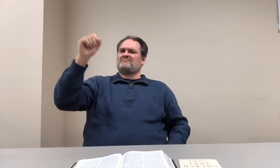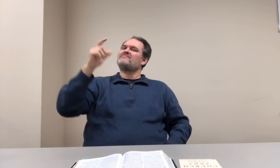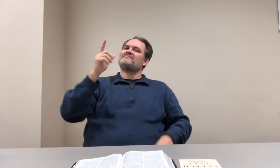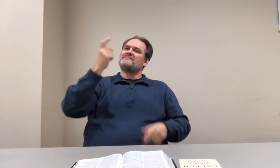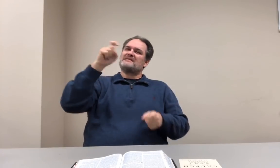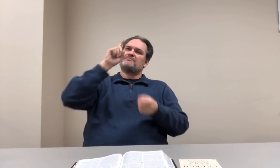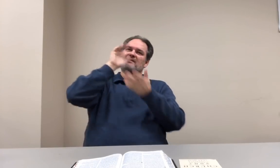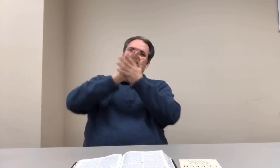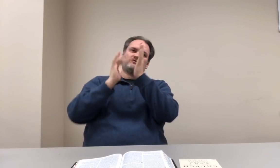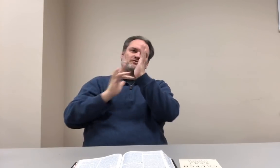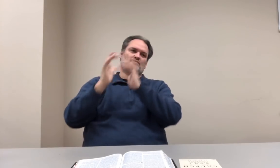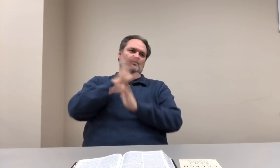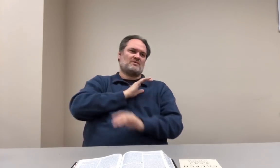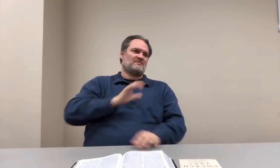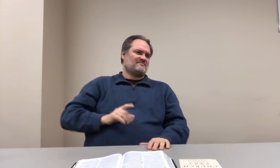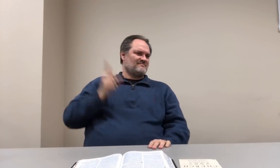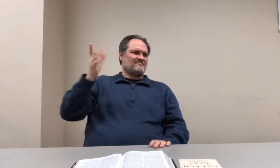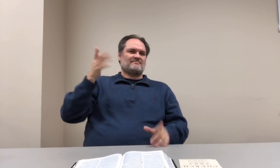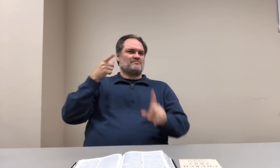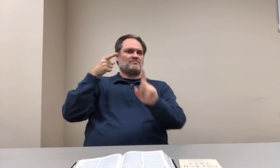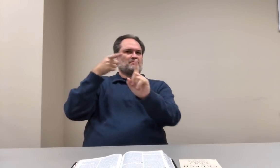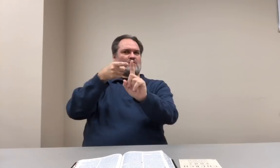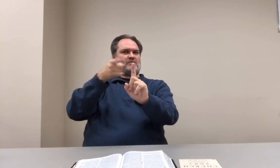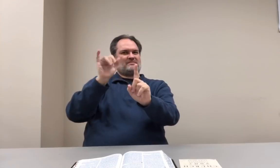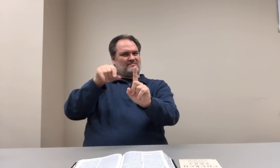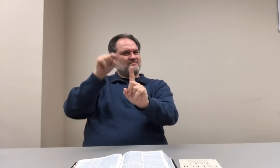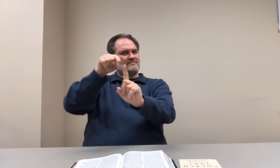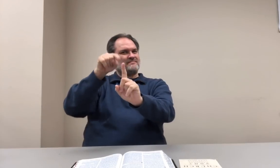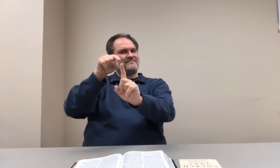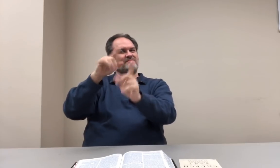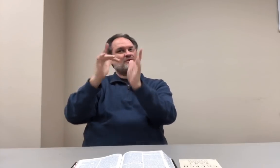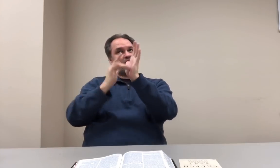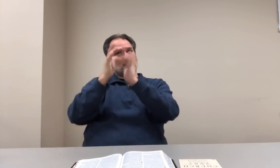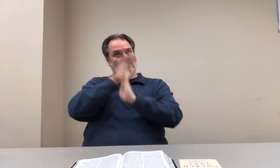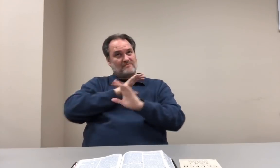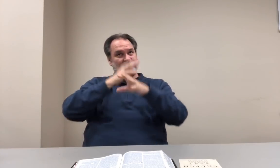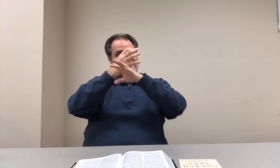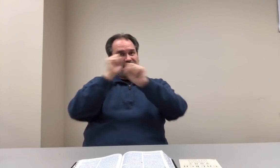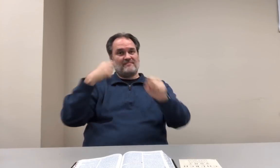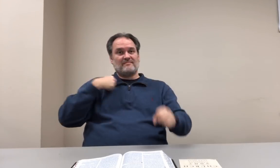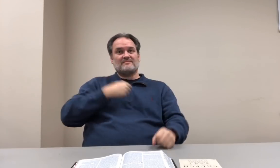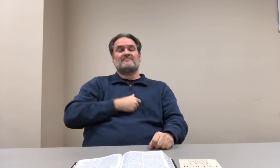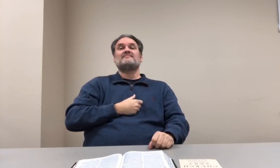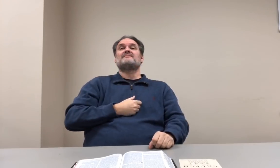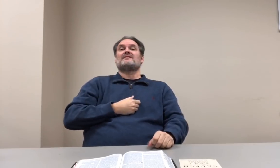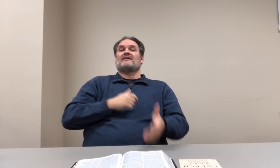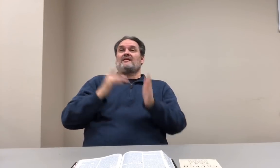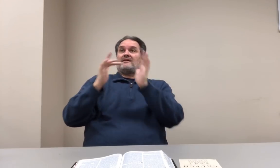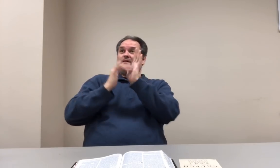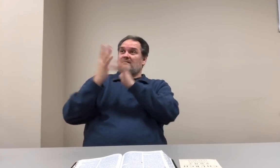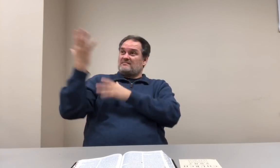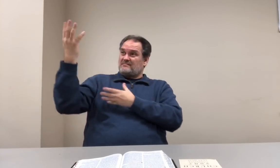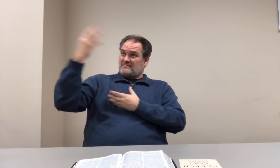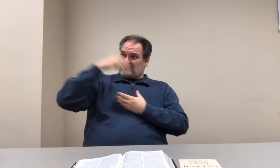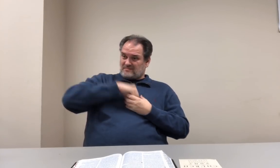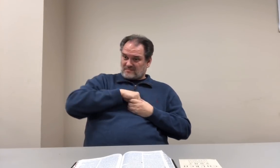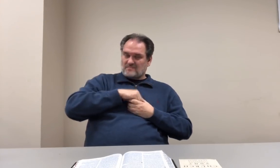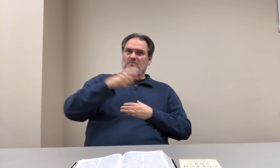It's incommunicable. God does not share this with anybody else. And this is something that makes him totally distinct from everything in creation.